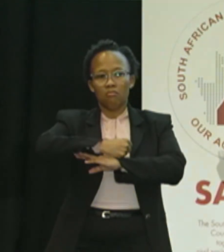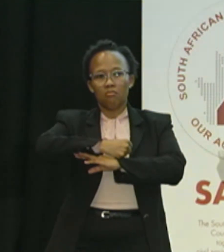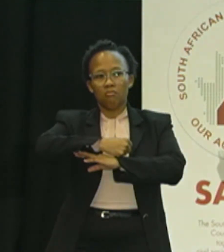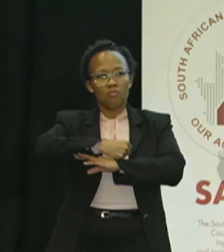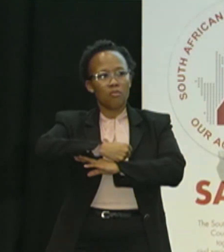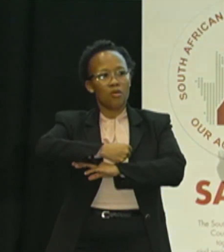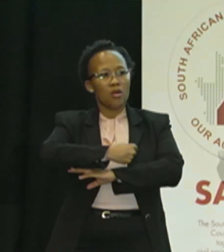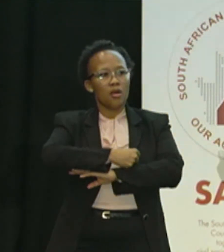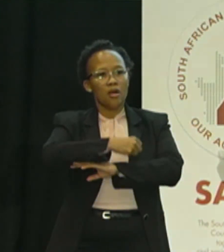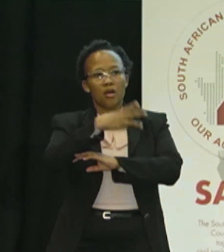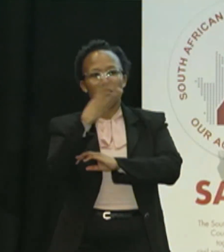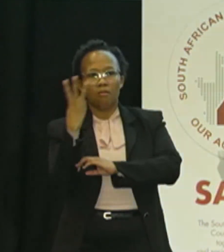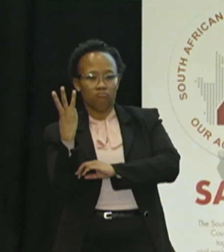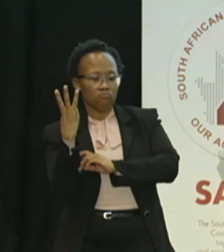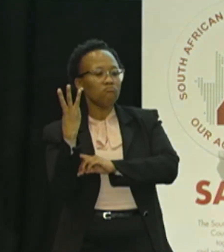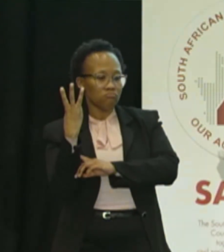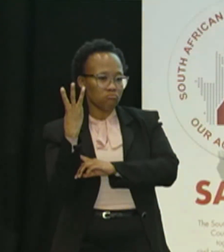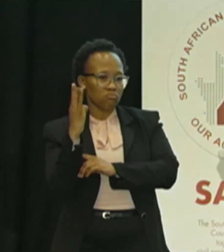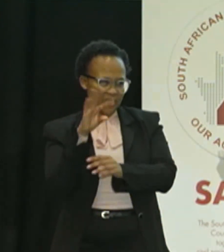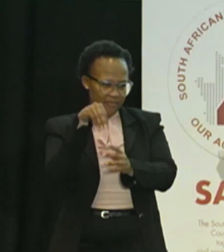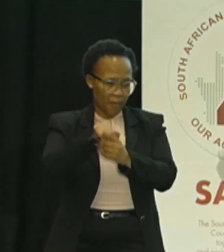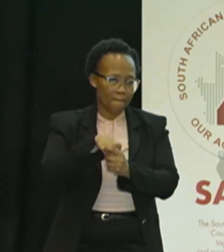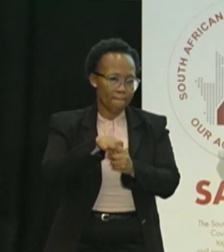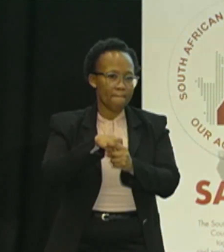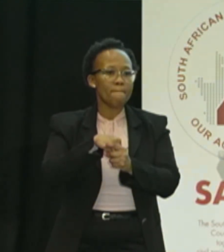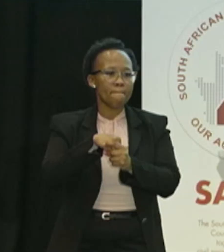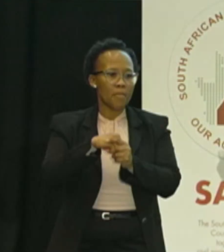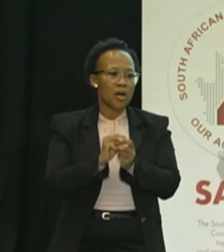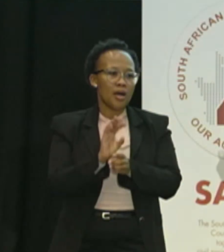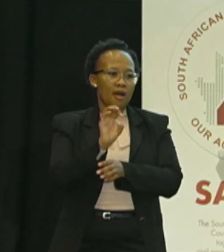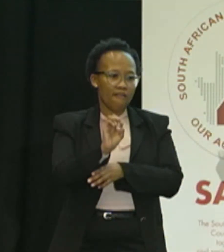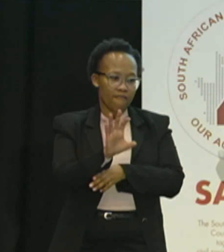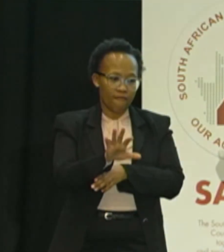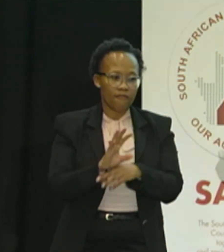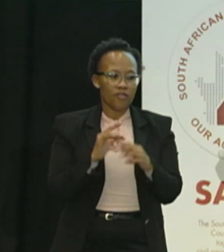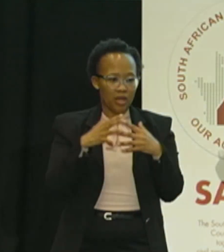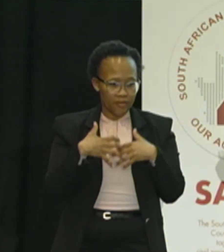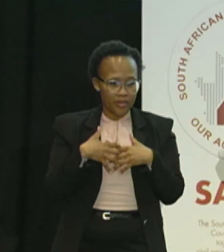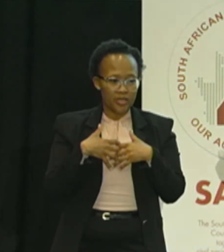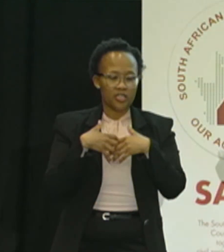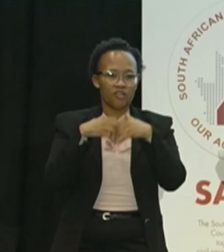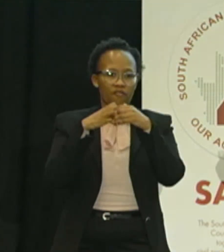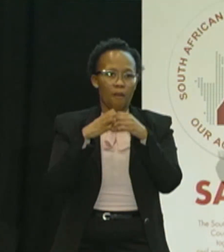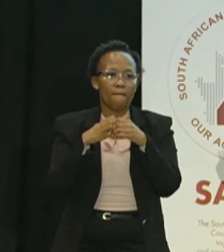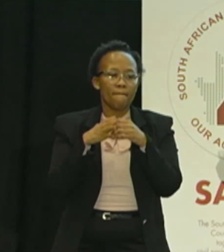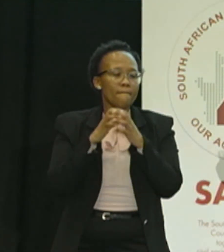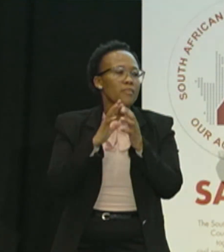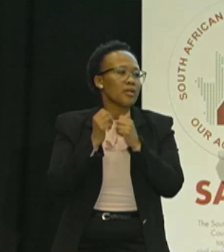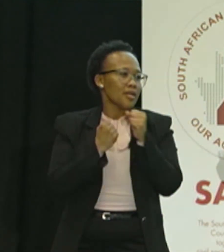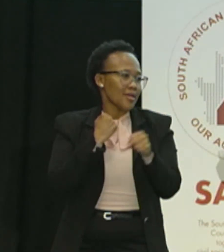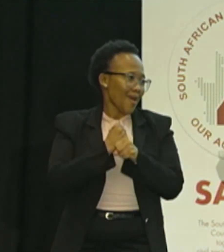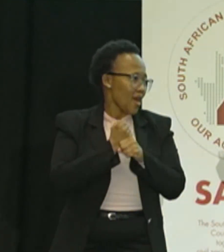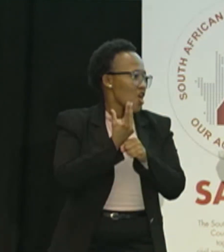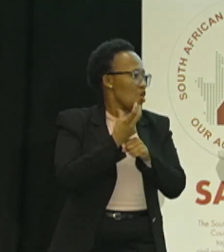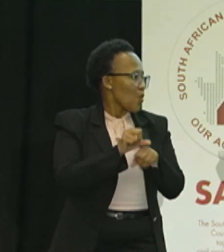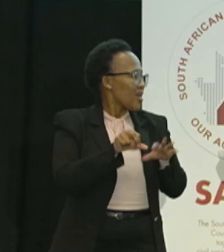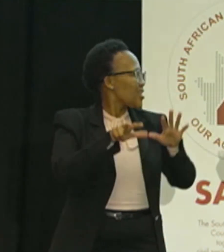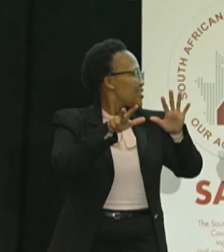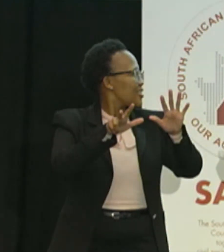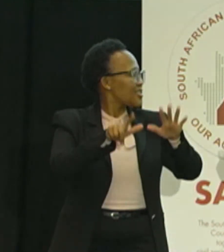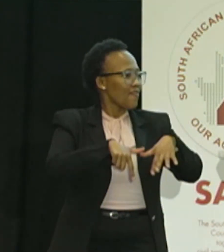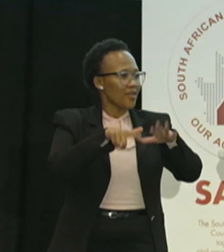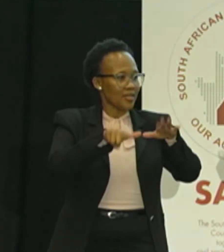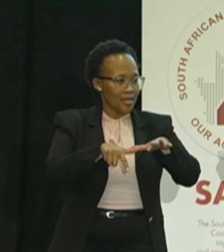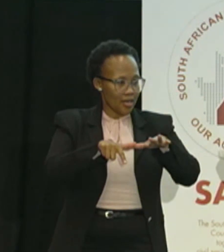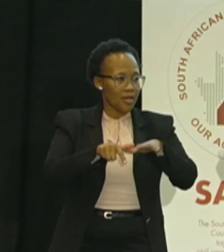guidelines. The last one was developed in 2017. We are updating the third sex worker